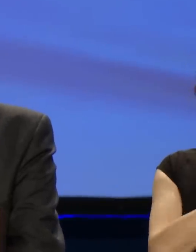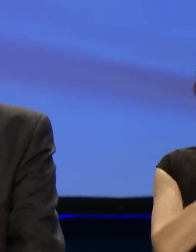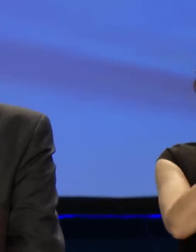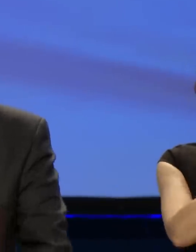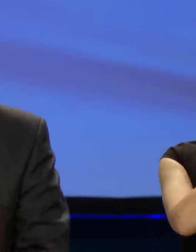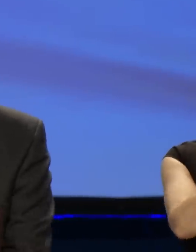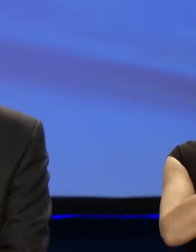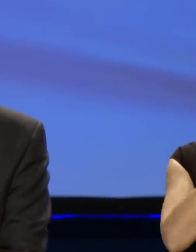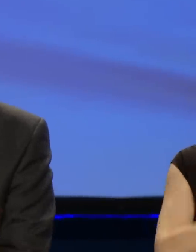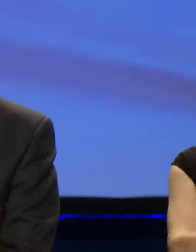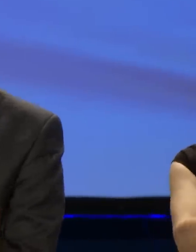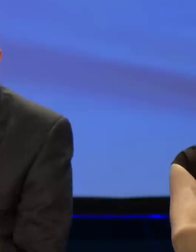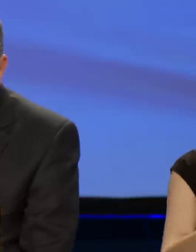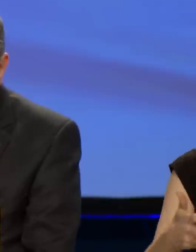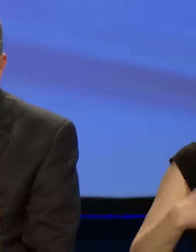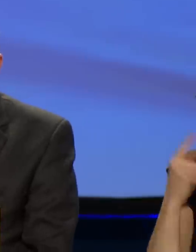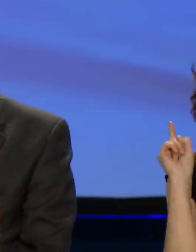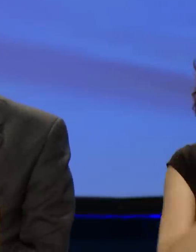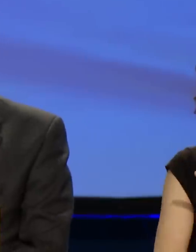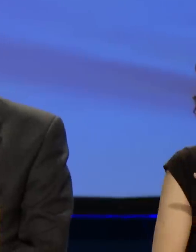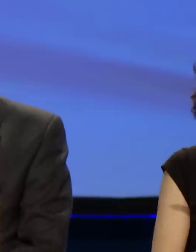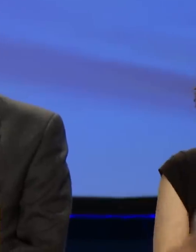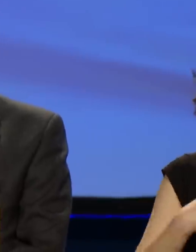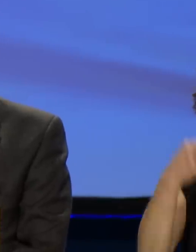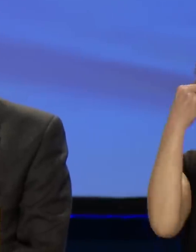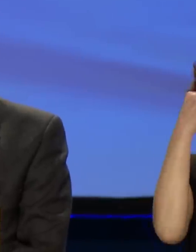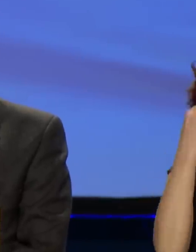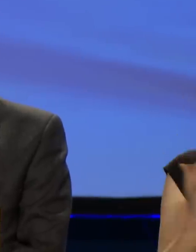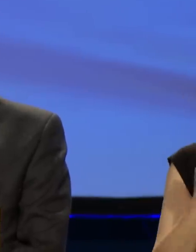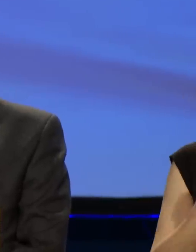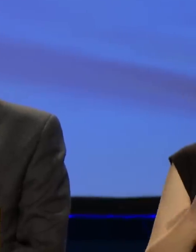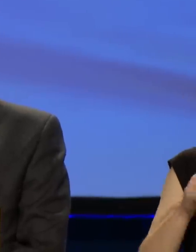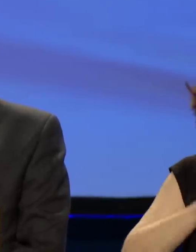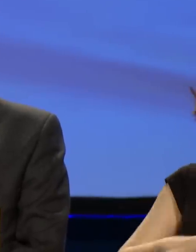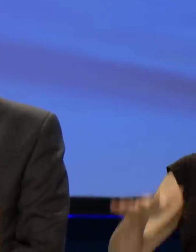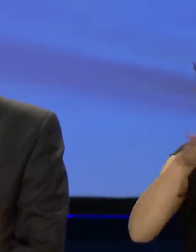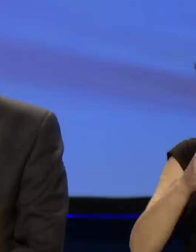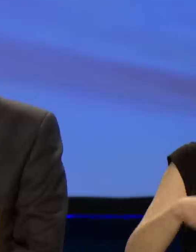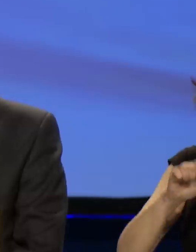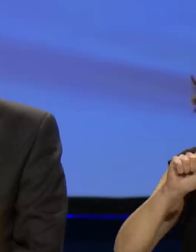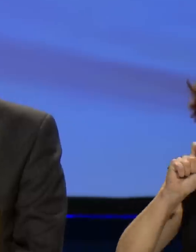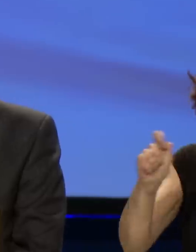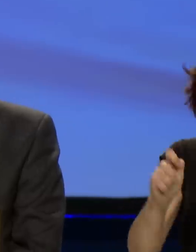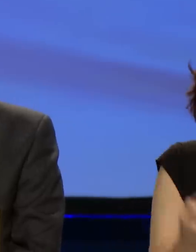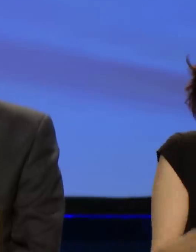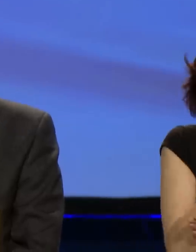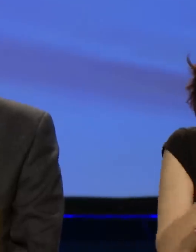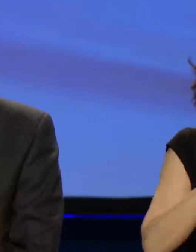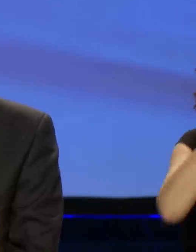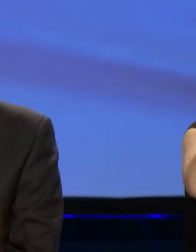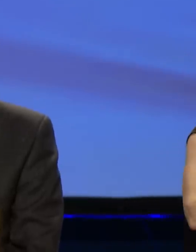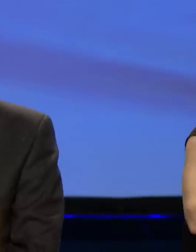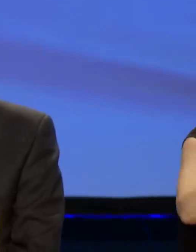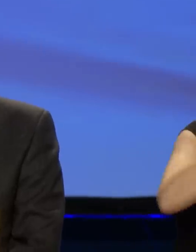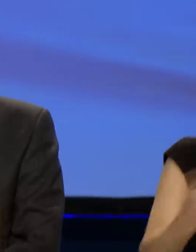hands. Angry replies, "I think some universe-ending paradox has just occurred. From one reality to